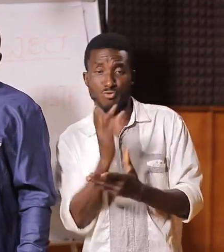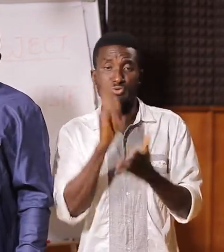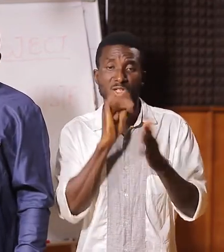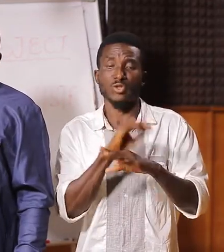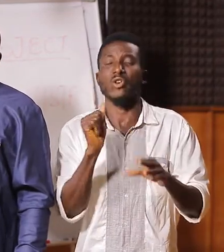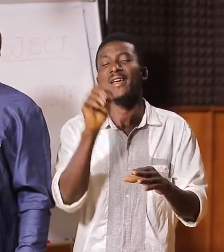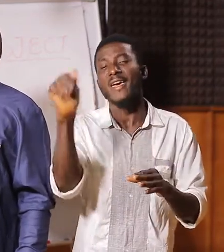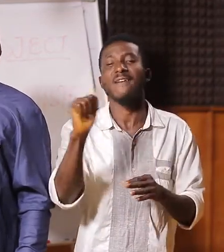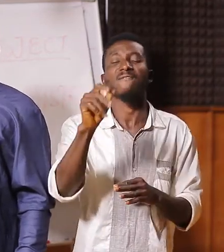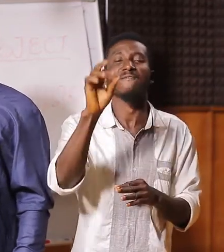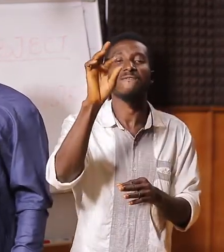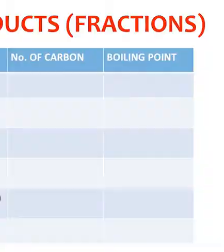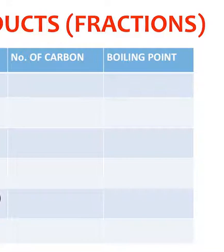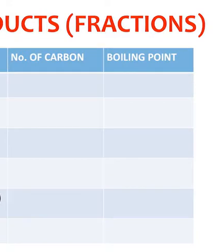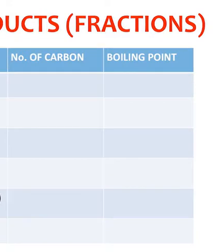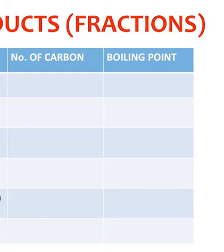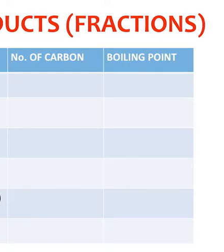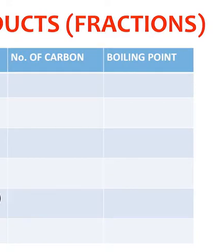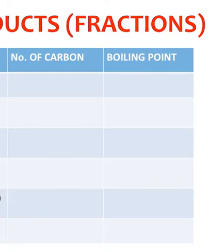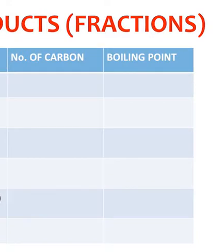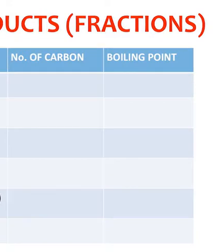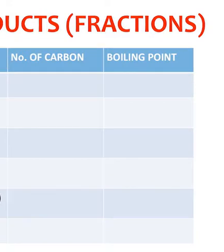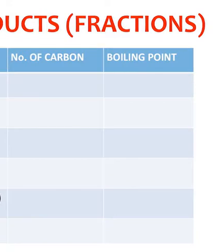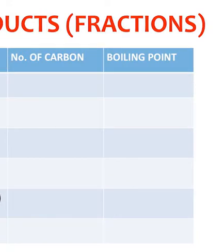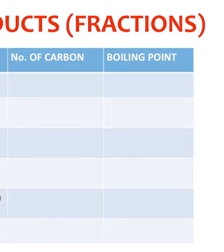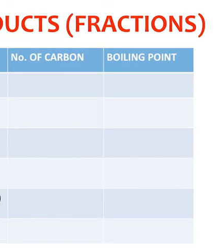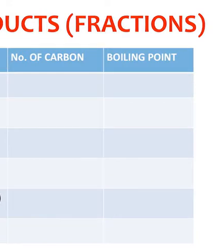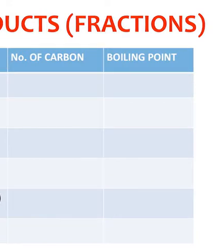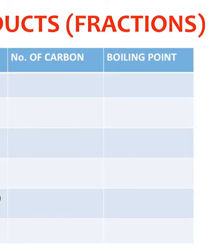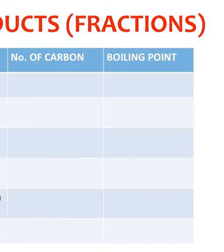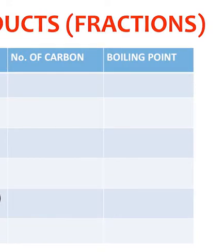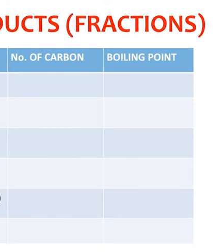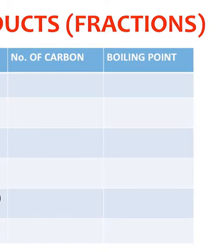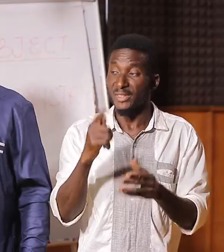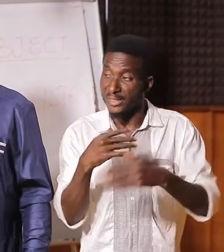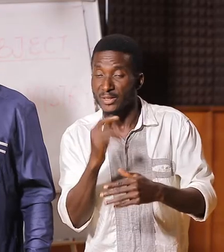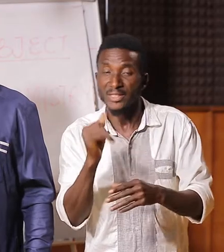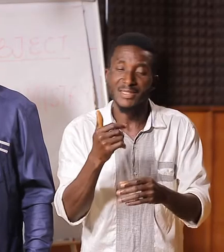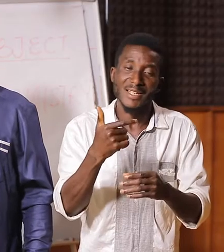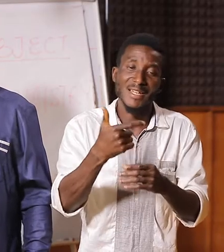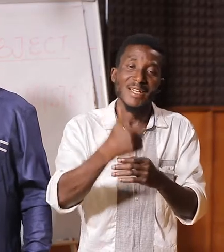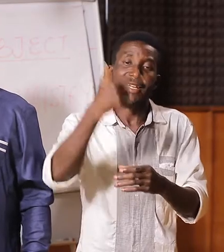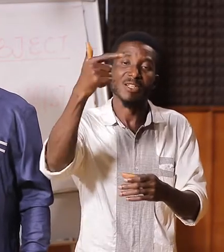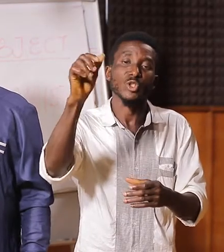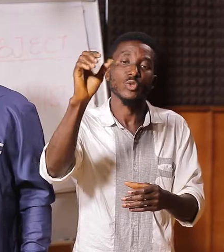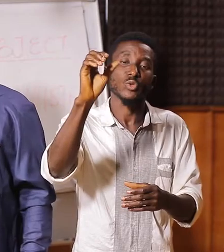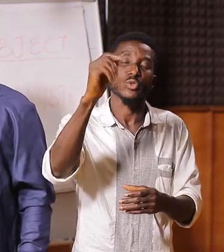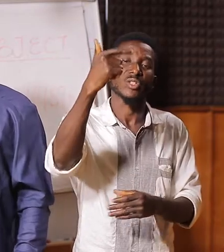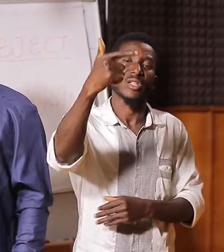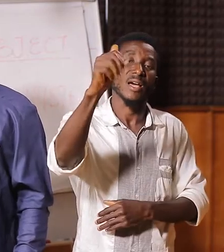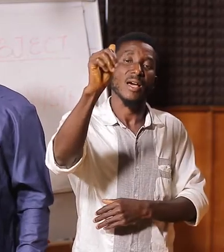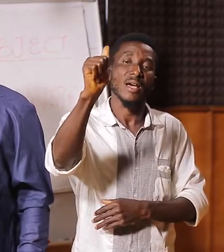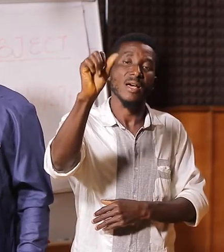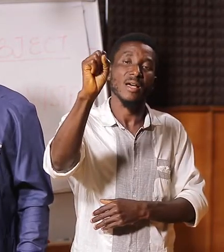a fractionating trace. The next to that is what we call gasoline. Another name for gasoline